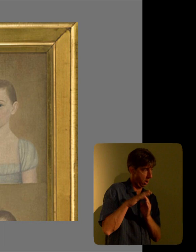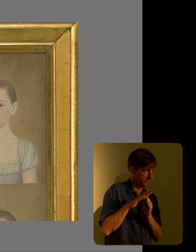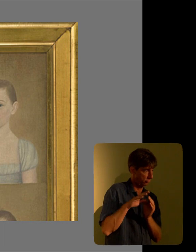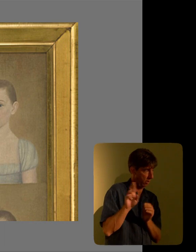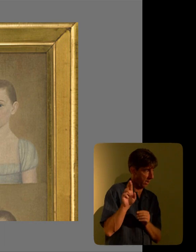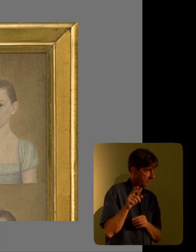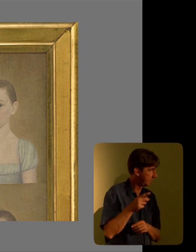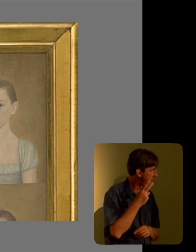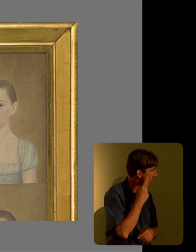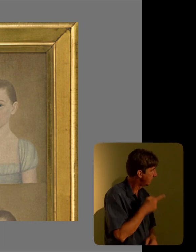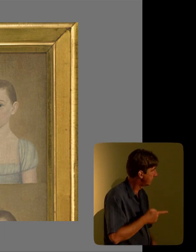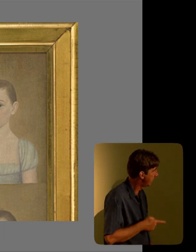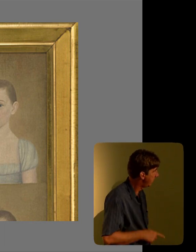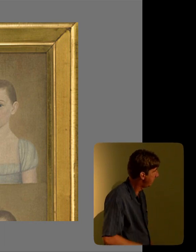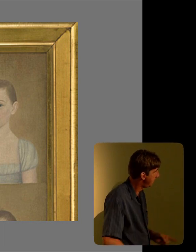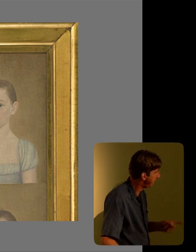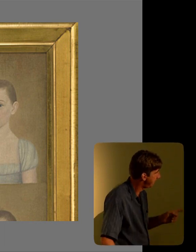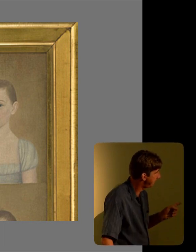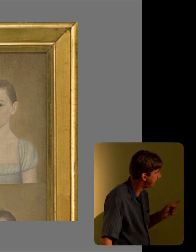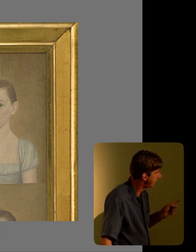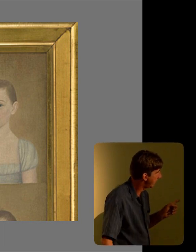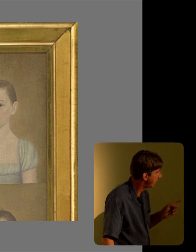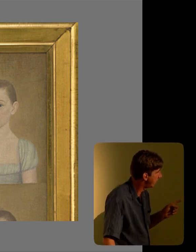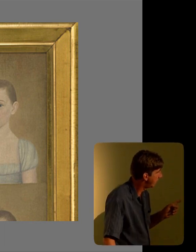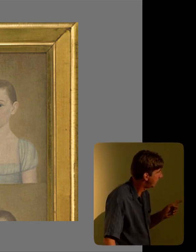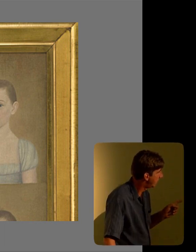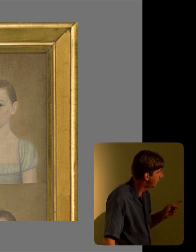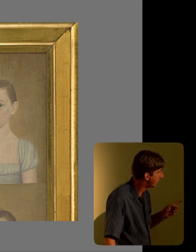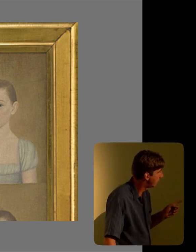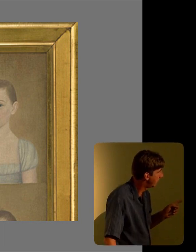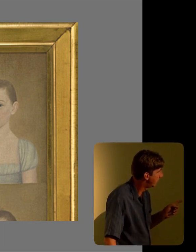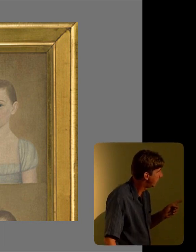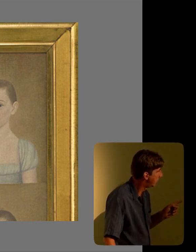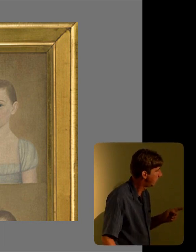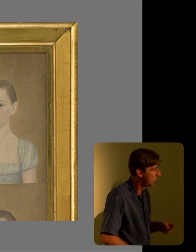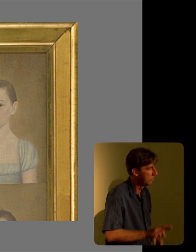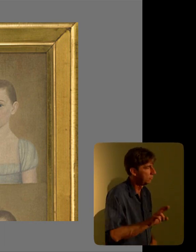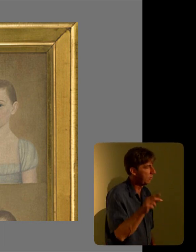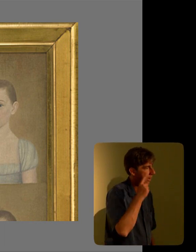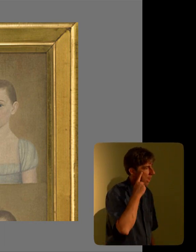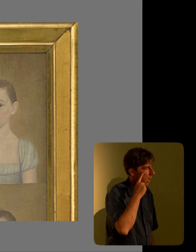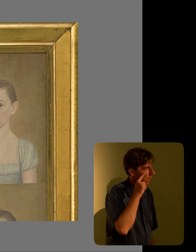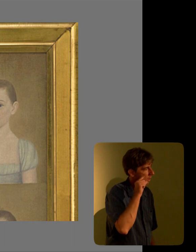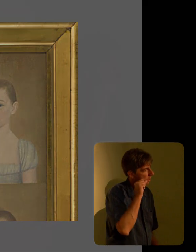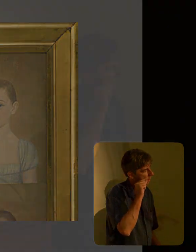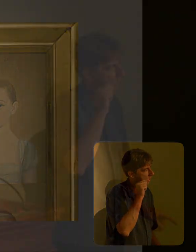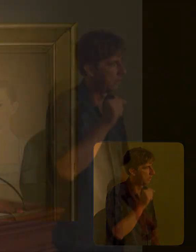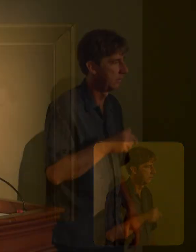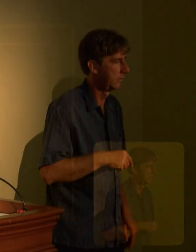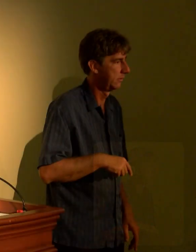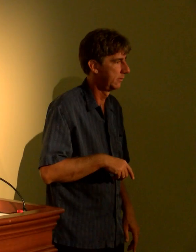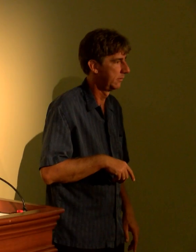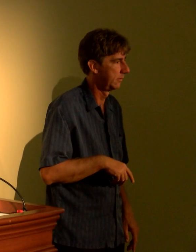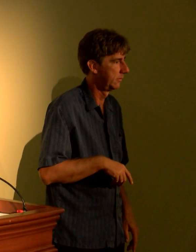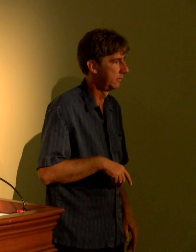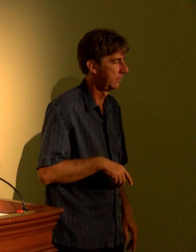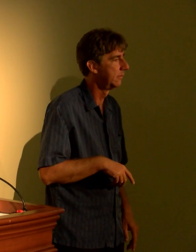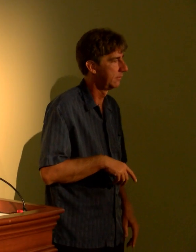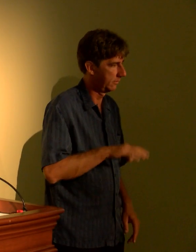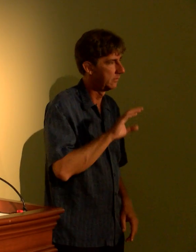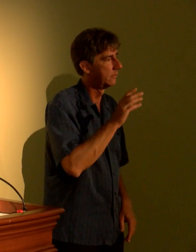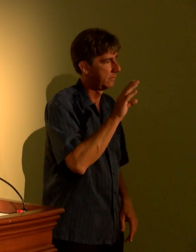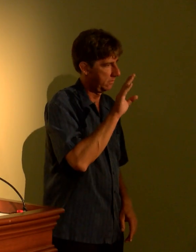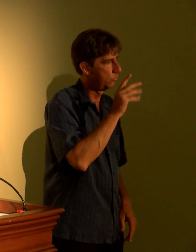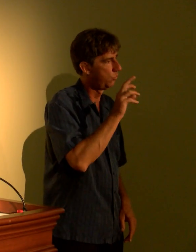And if you look closely, she actually has a dead eye, her right eye, and Brewster shows it as such. In this time,